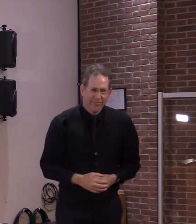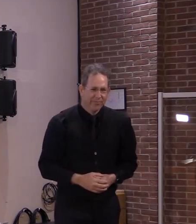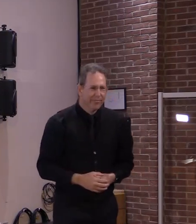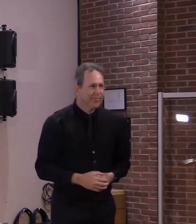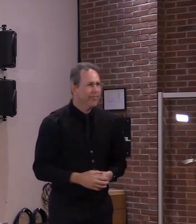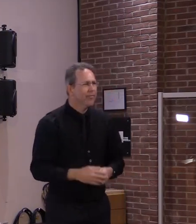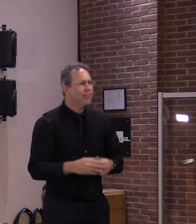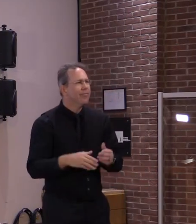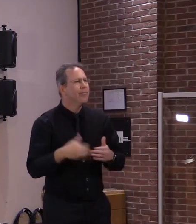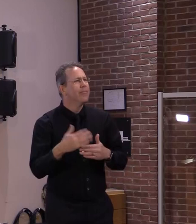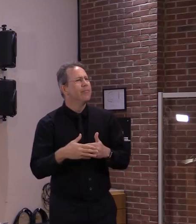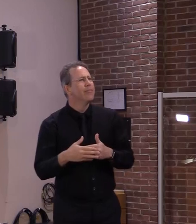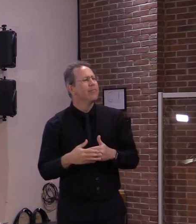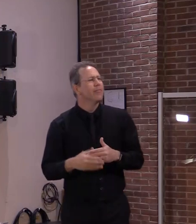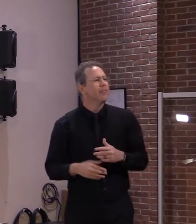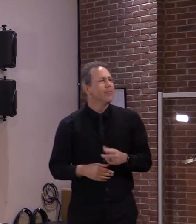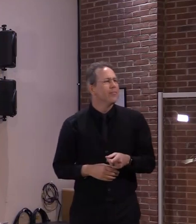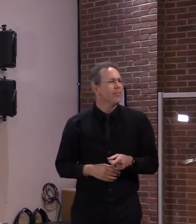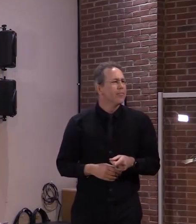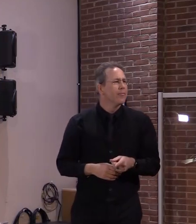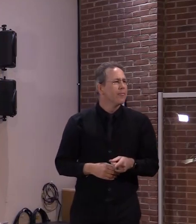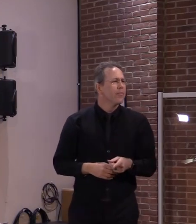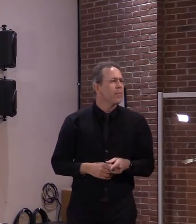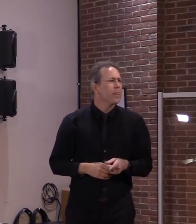Lisa, the AP.